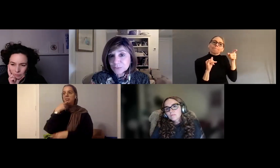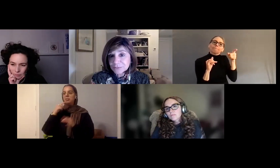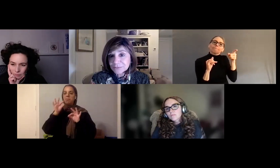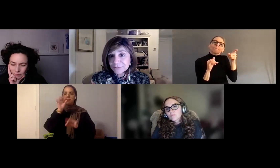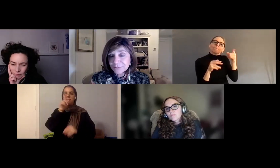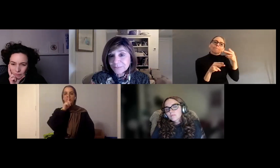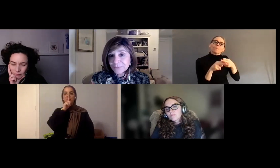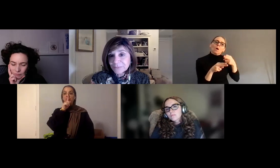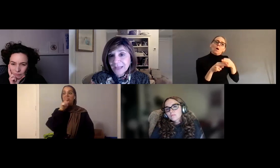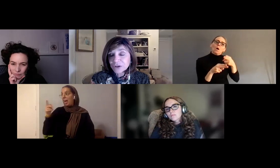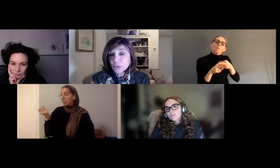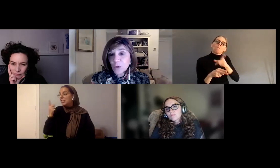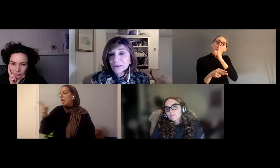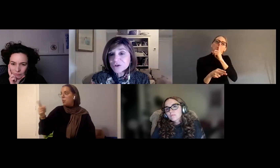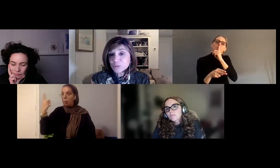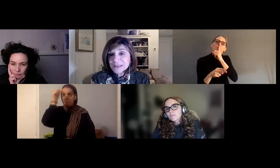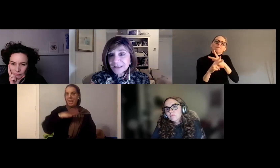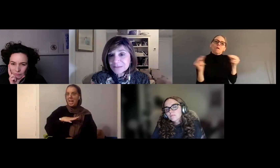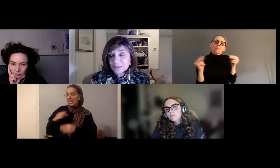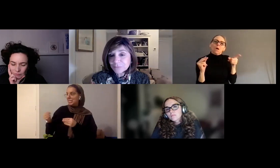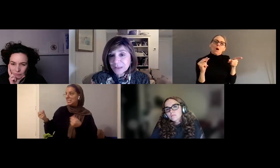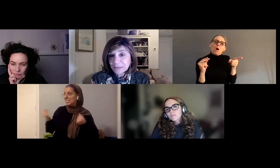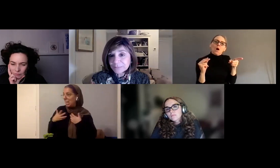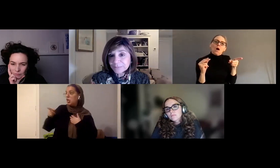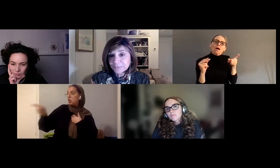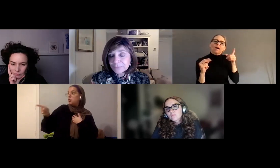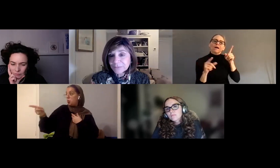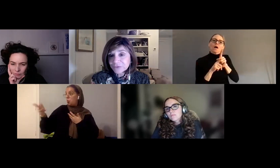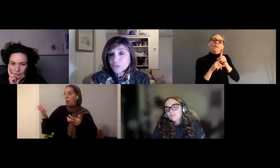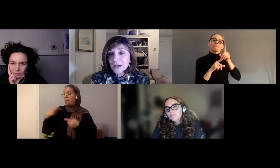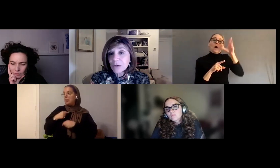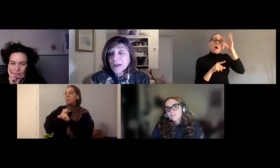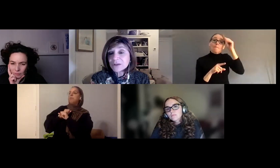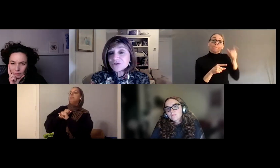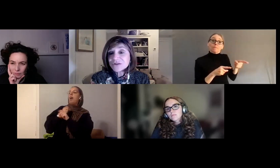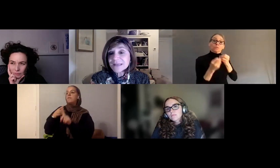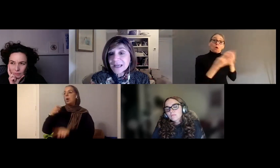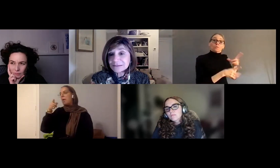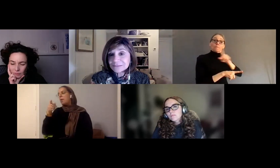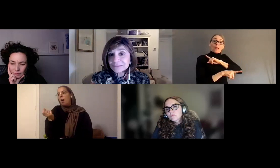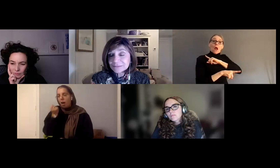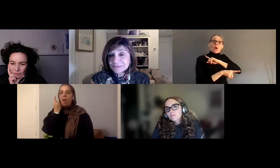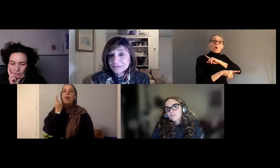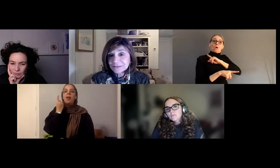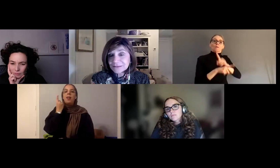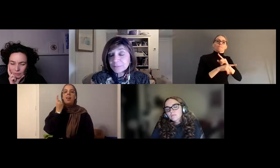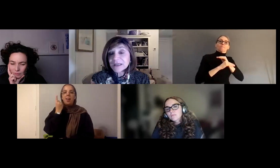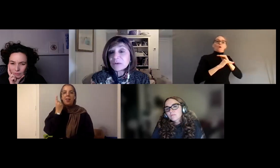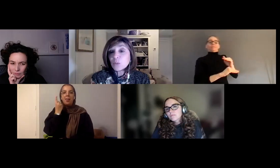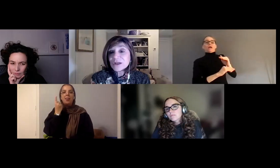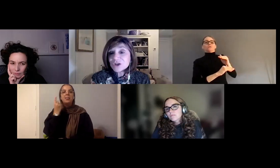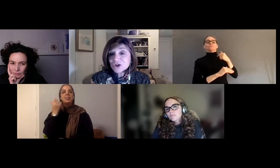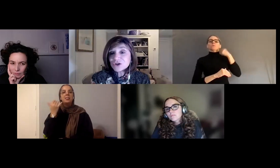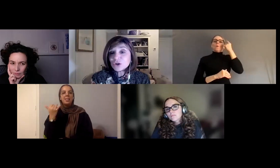you and you wanted to protect me from him. So now I understand, but